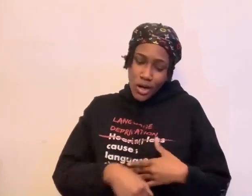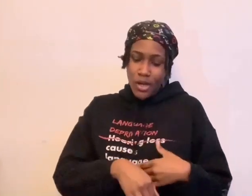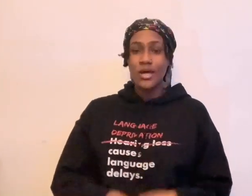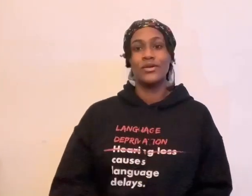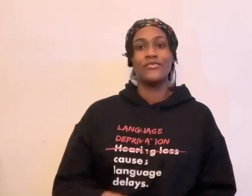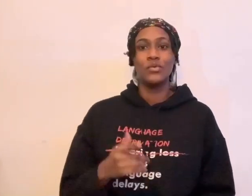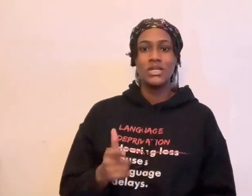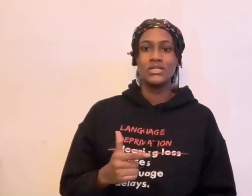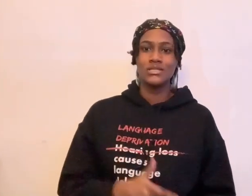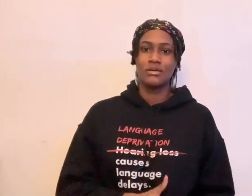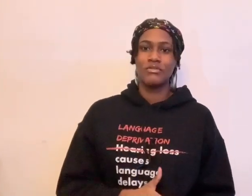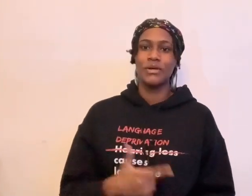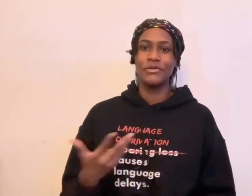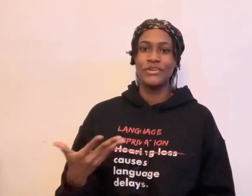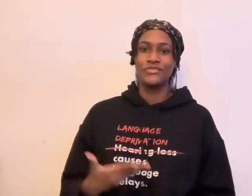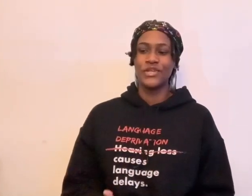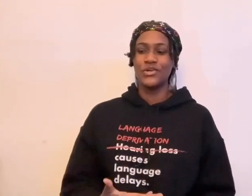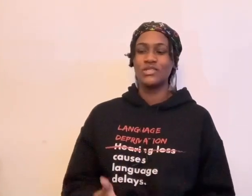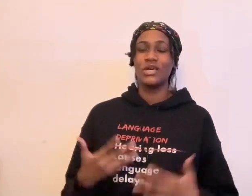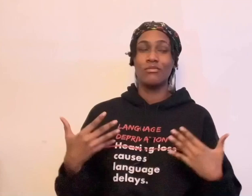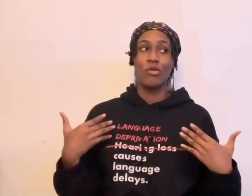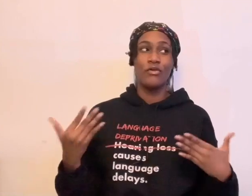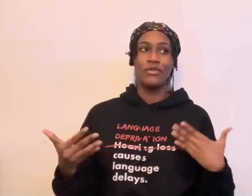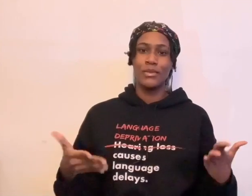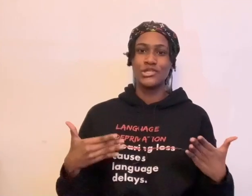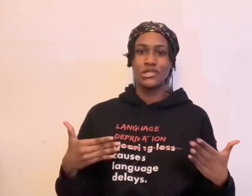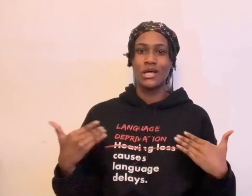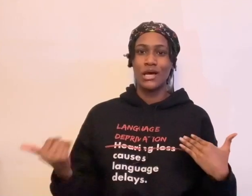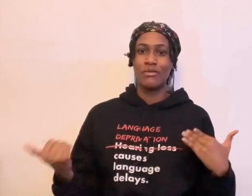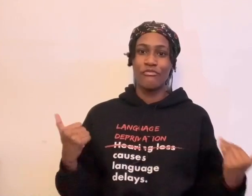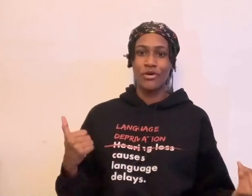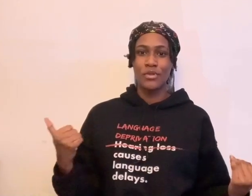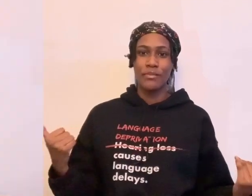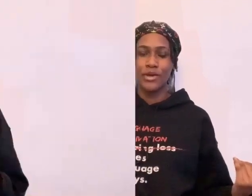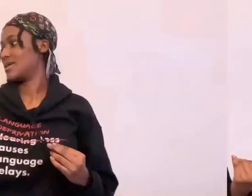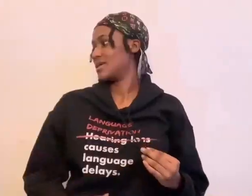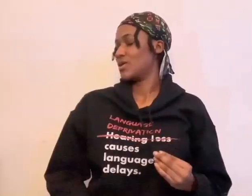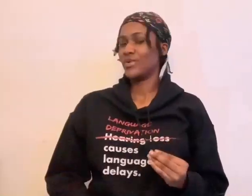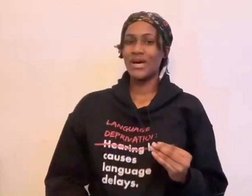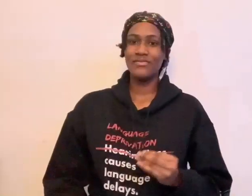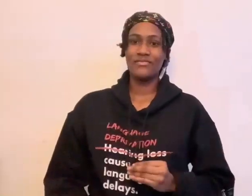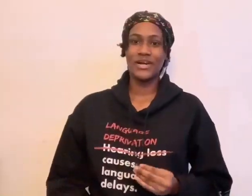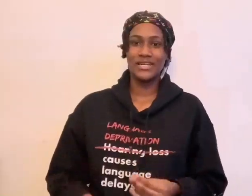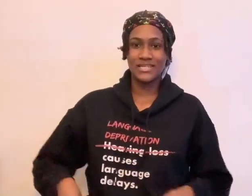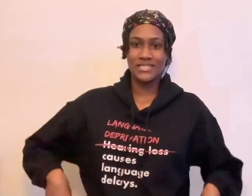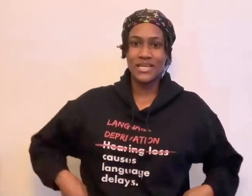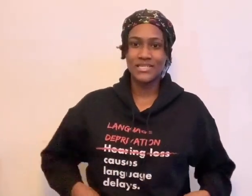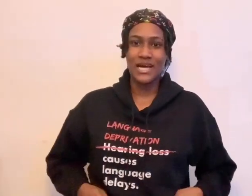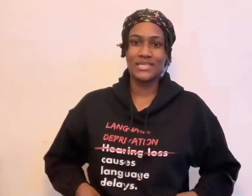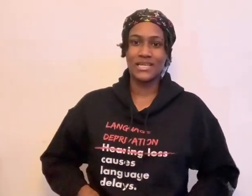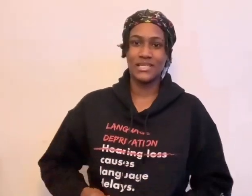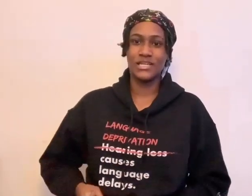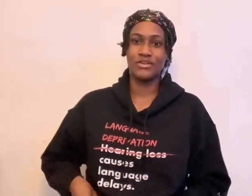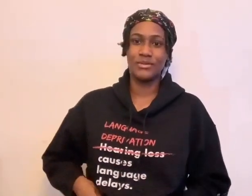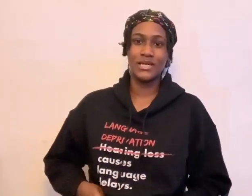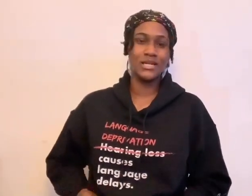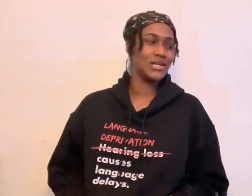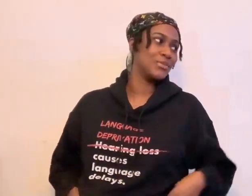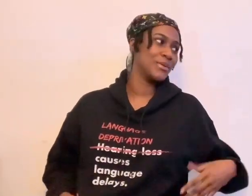Now, if you watched some of my previous videos, I often mention that I am from Barbados. We have a very distinct accent in the Caribbean. Now, people